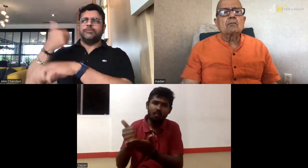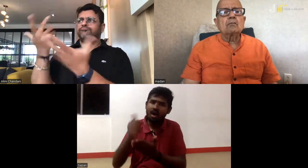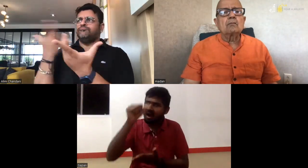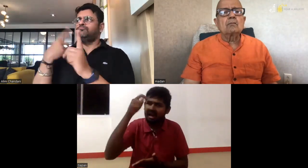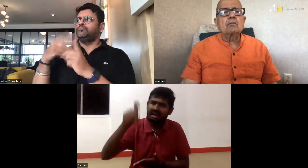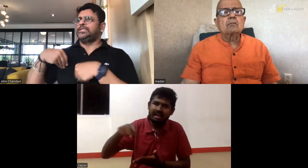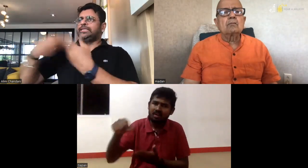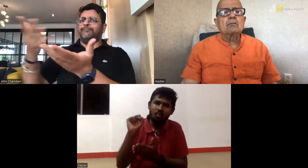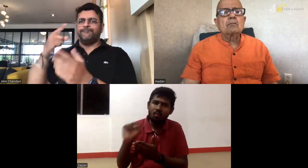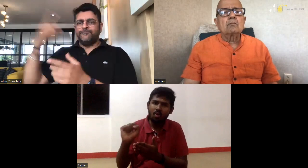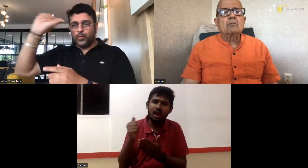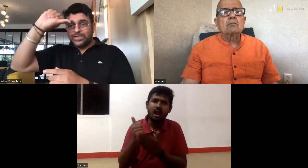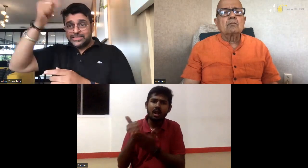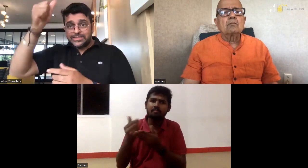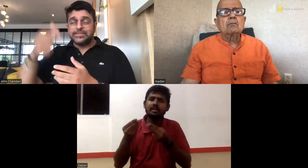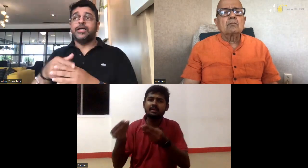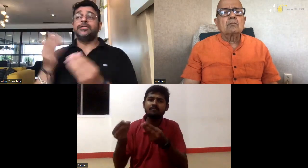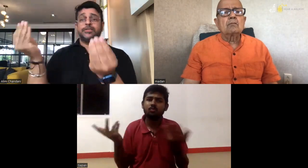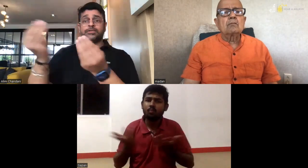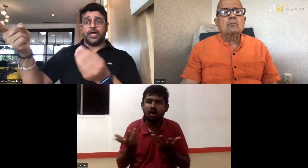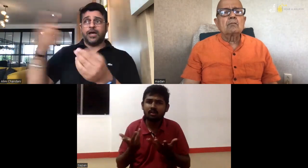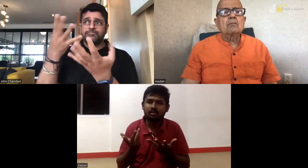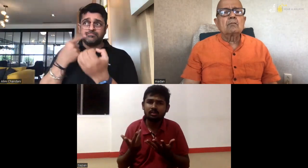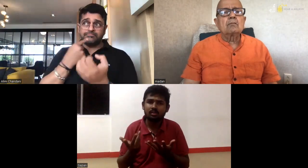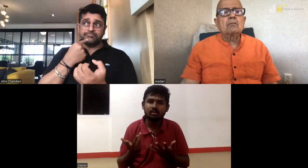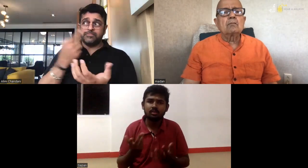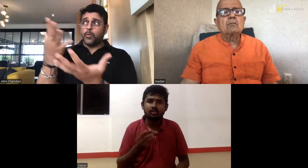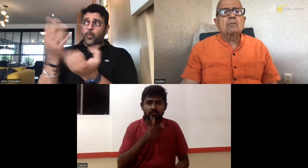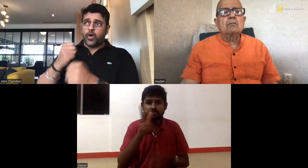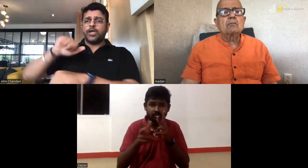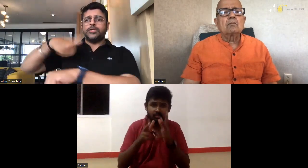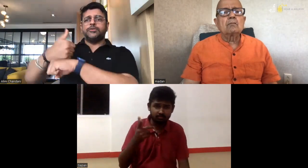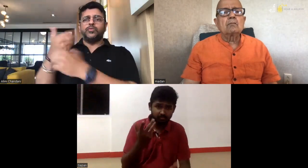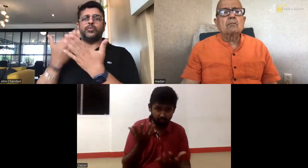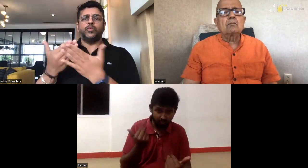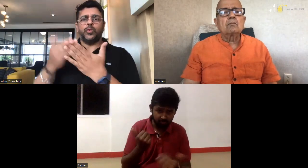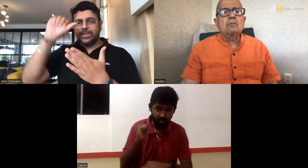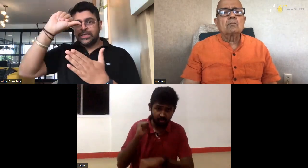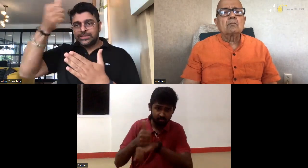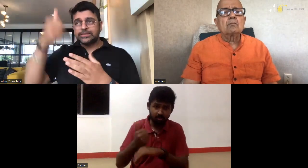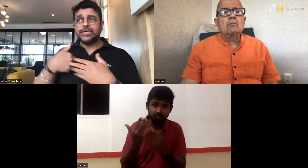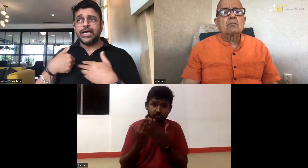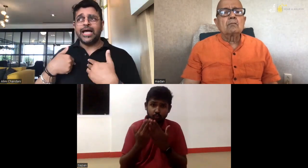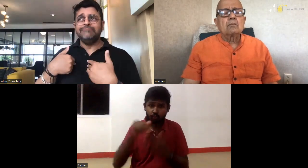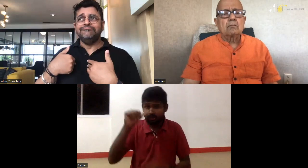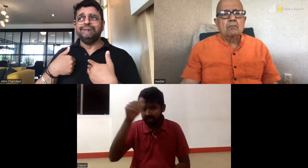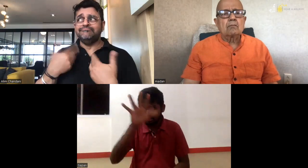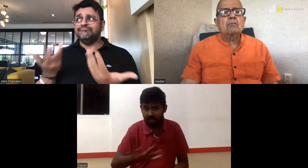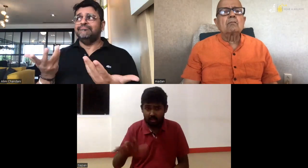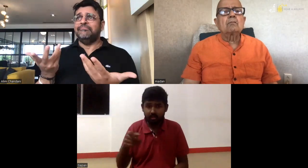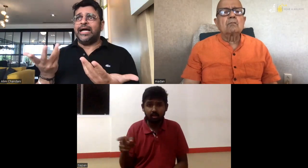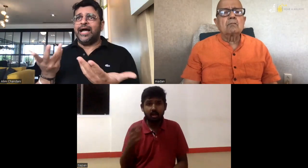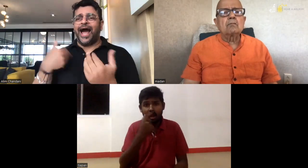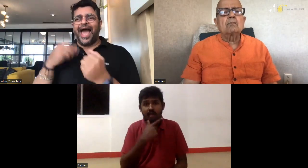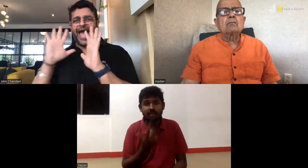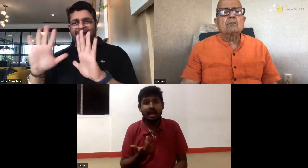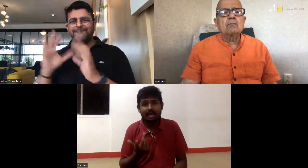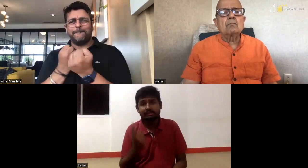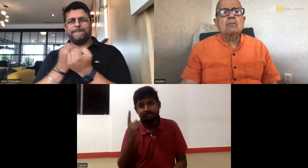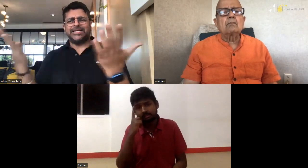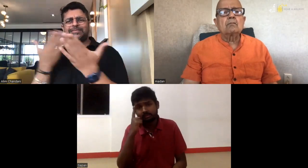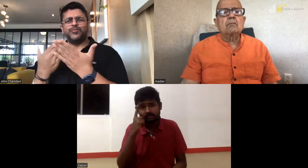you said that like we have Sibaji, around 44 people like who are crossing 40 years age. I am 81, but